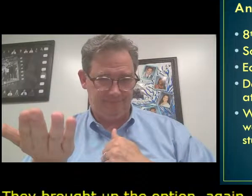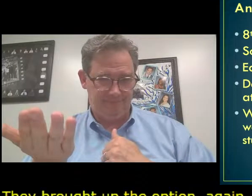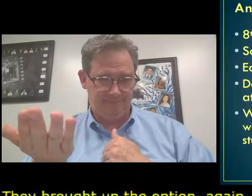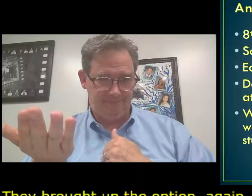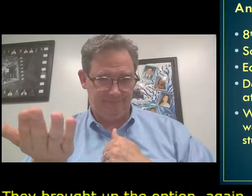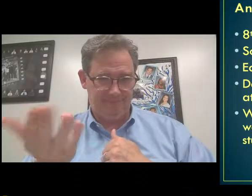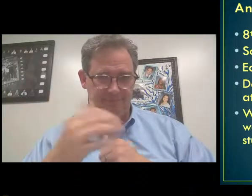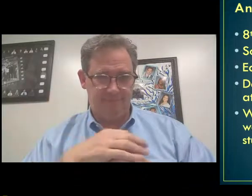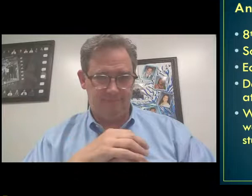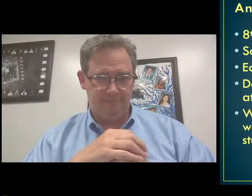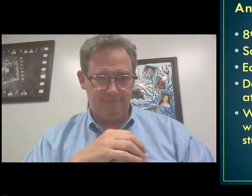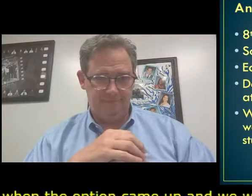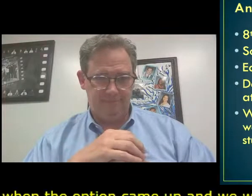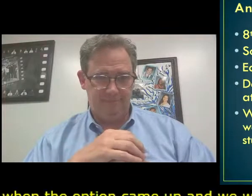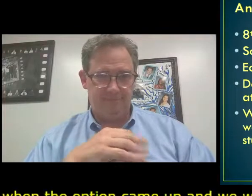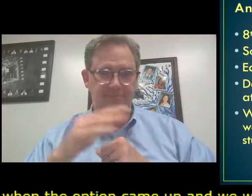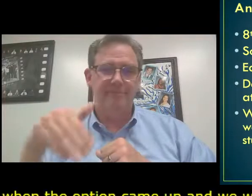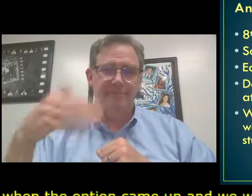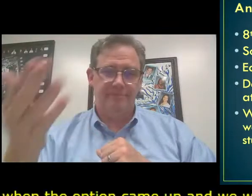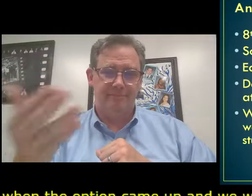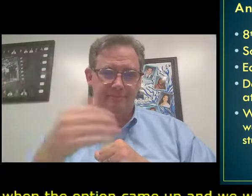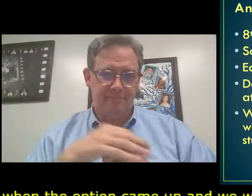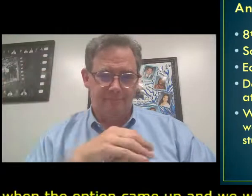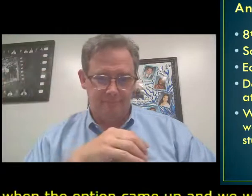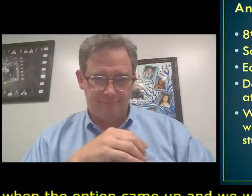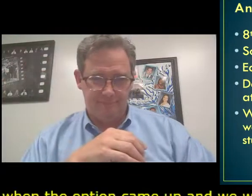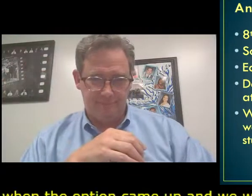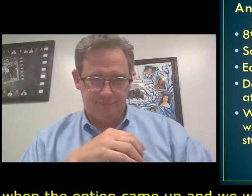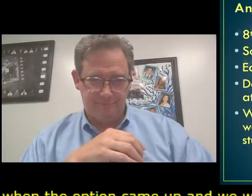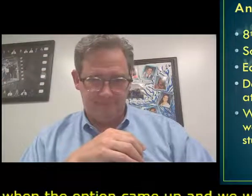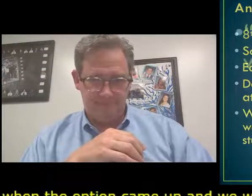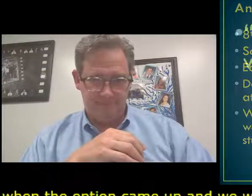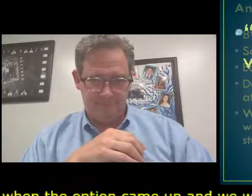teacher replied with this comment.